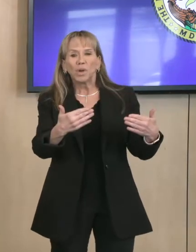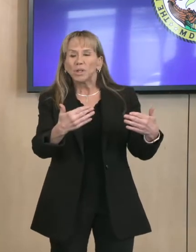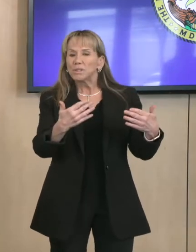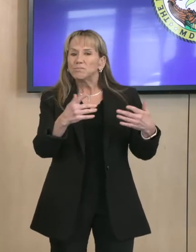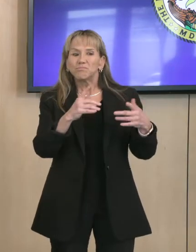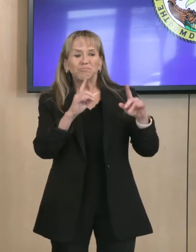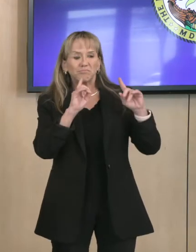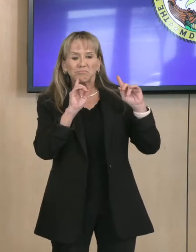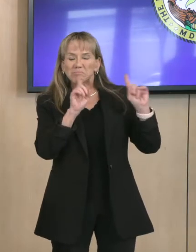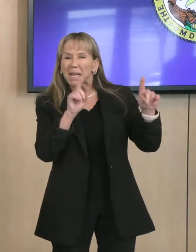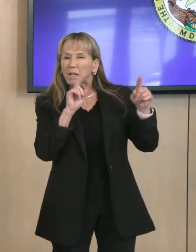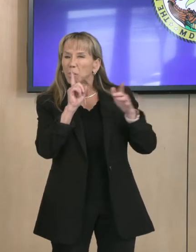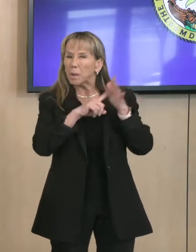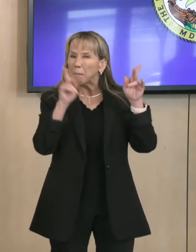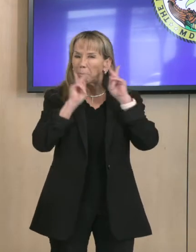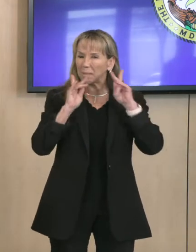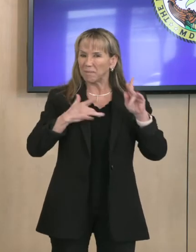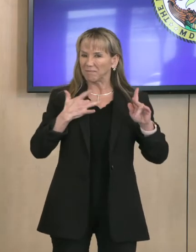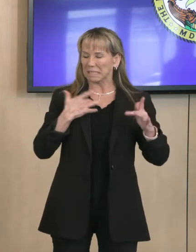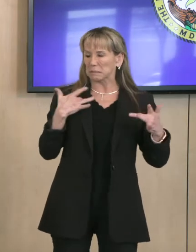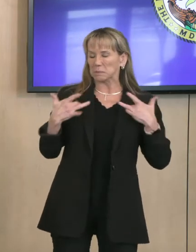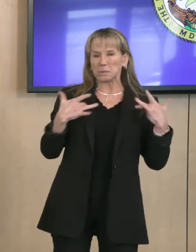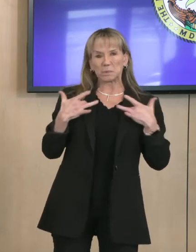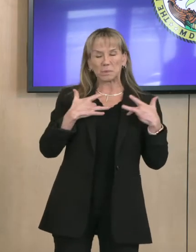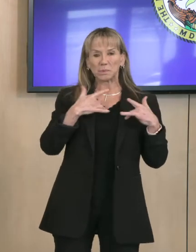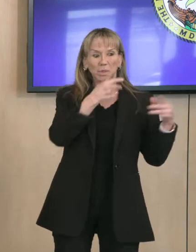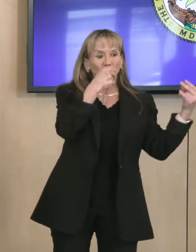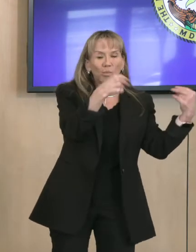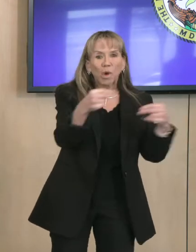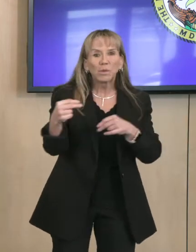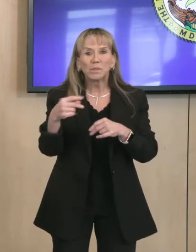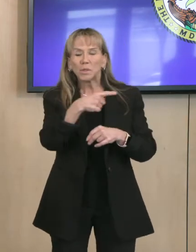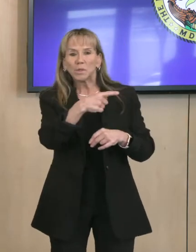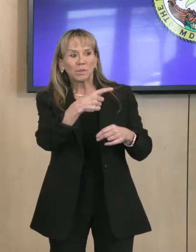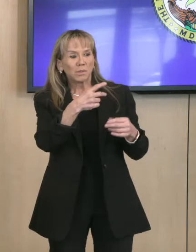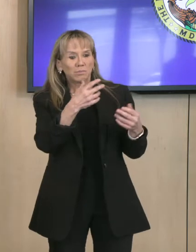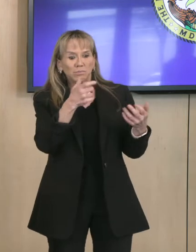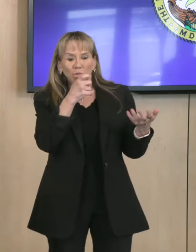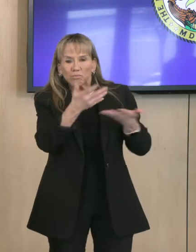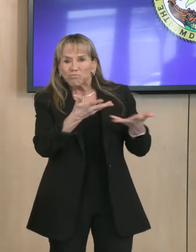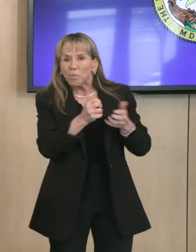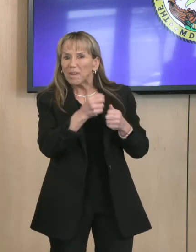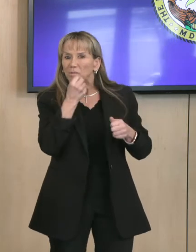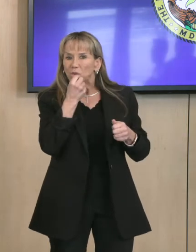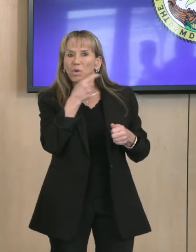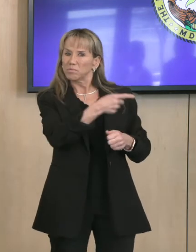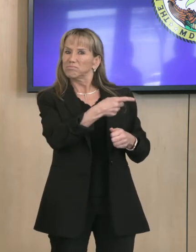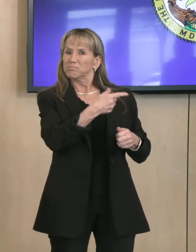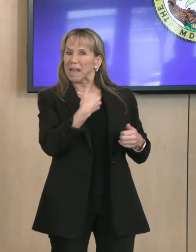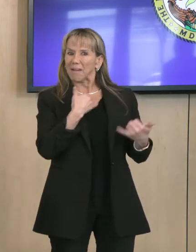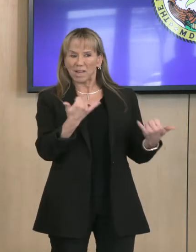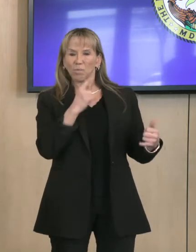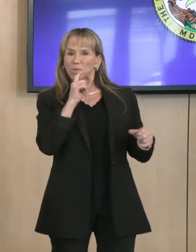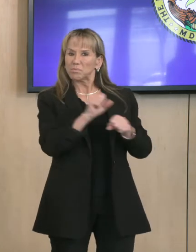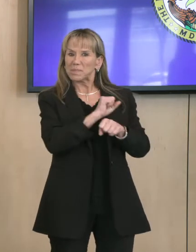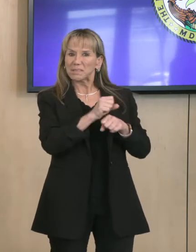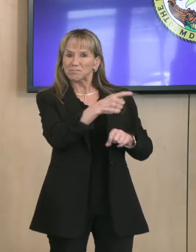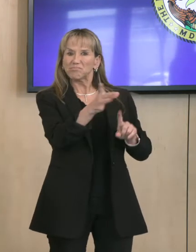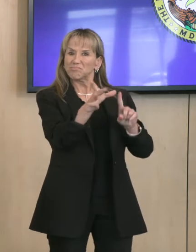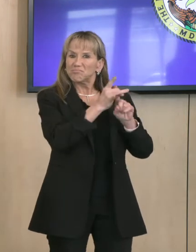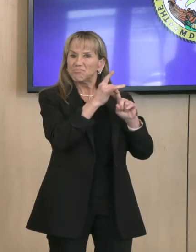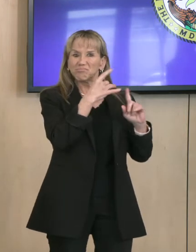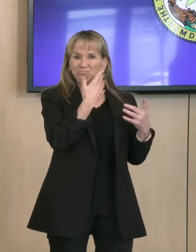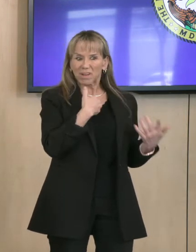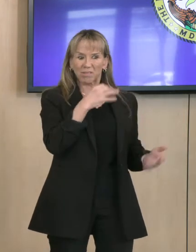regarding grocery stores or restaurant employees who have tested positive for COVID-19. As we talked about this the other